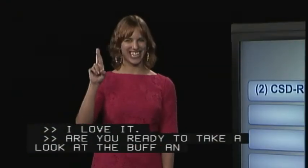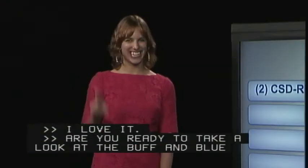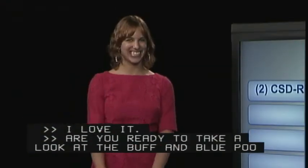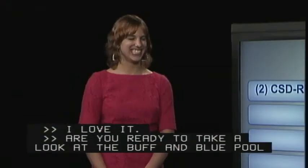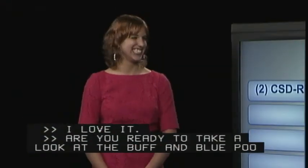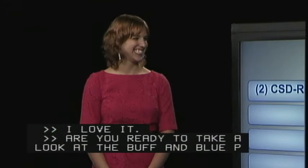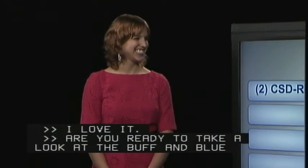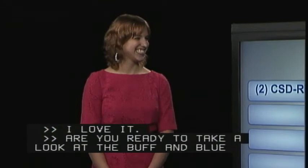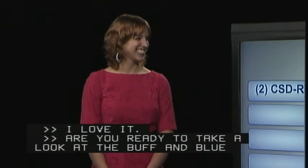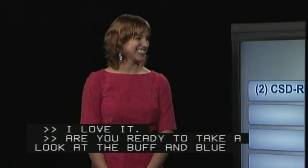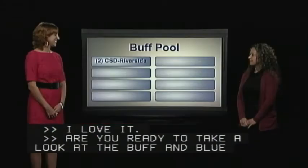CSD Riverside.